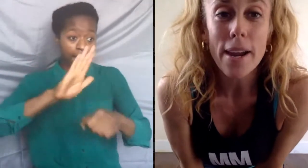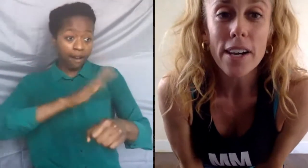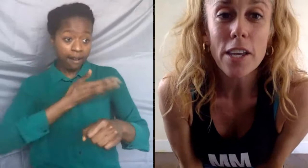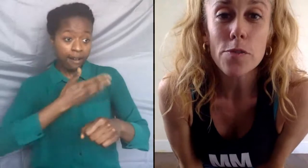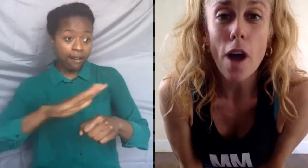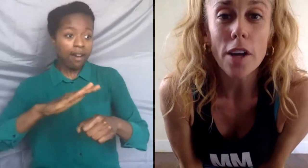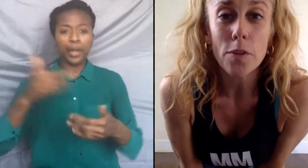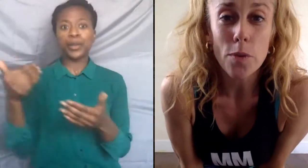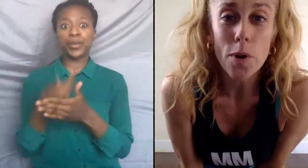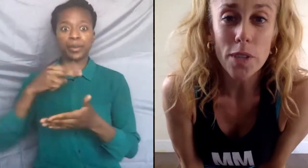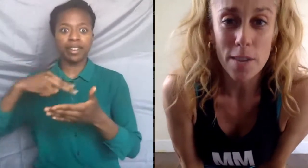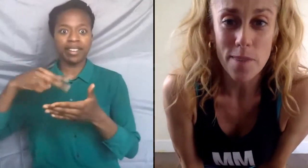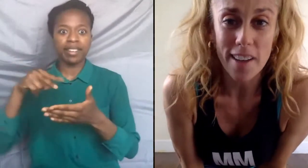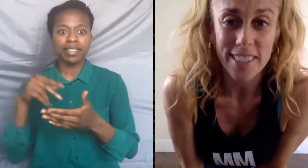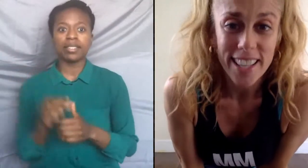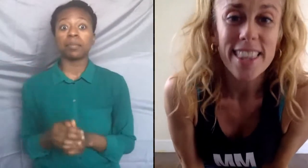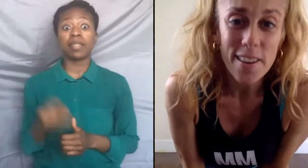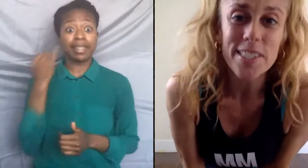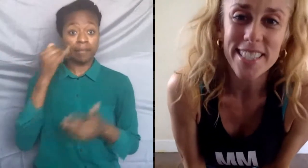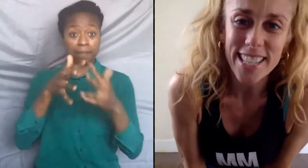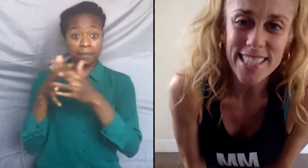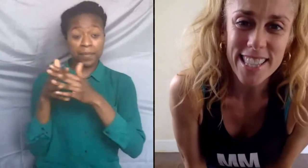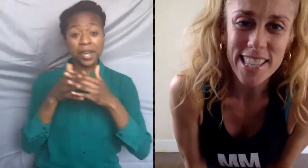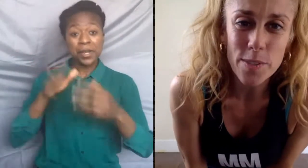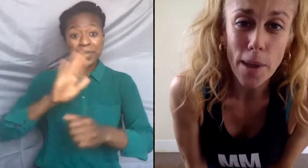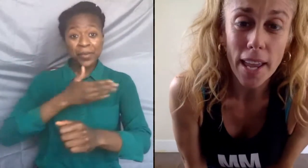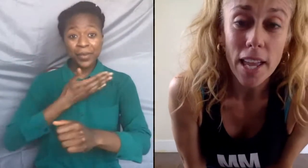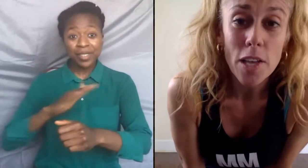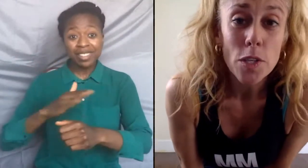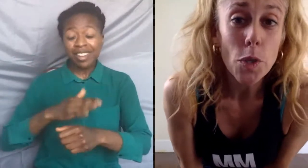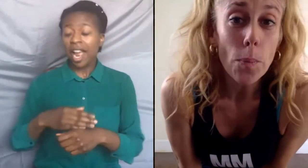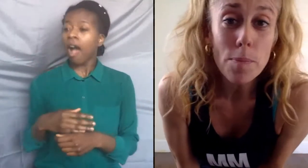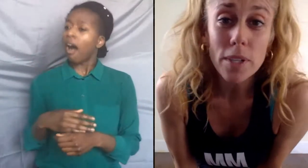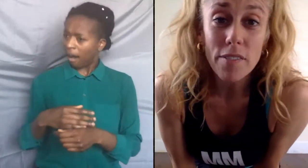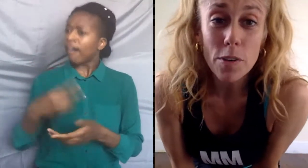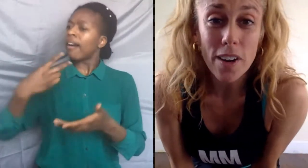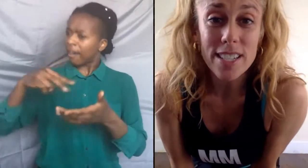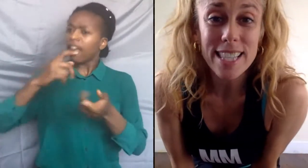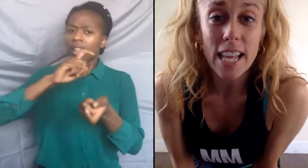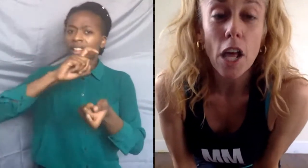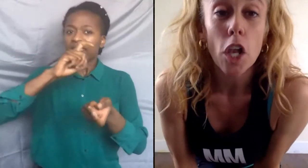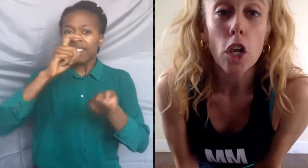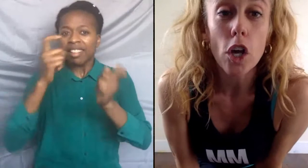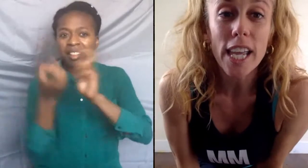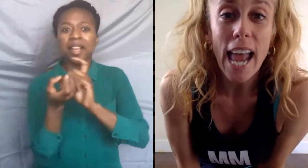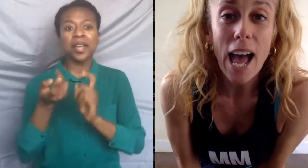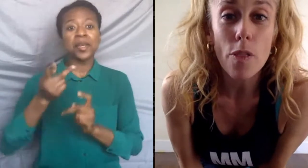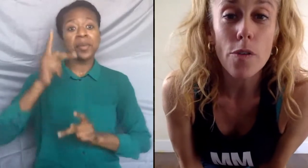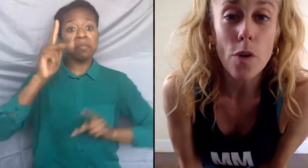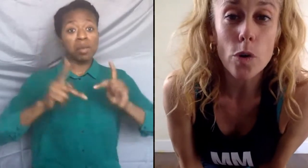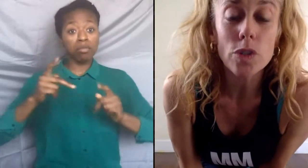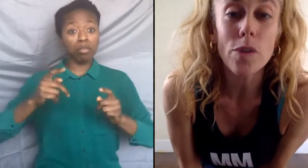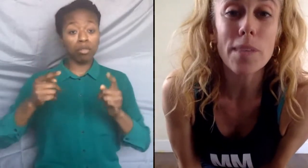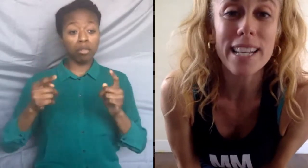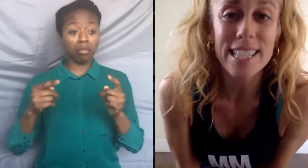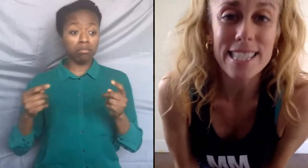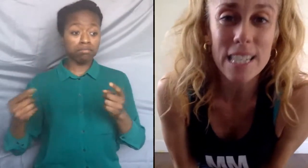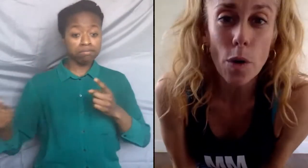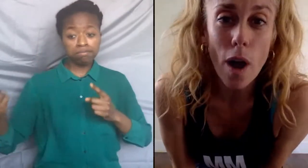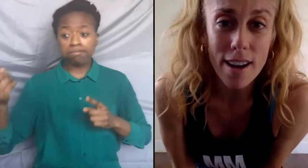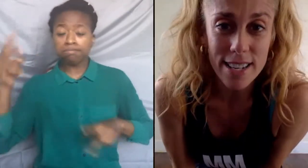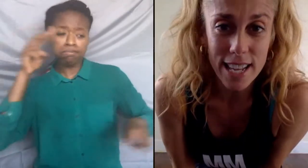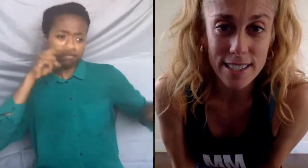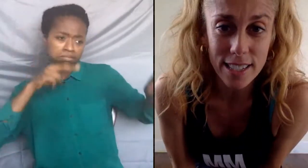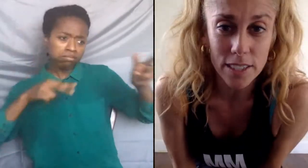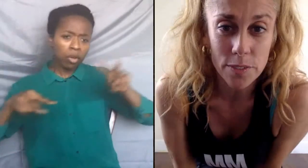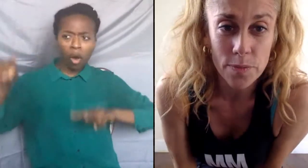when American rock and roll came on, they would dance in this way. So people everywhere said, look at how the folks from the